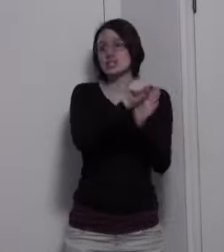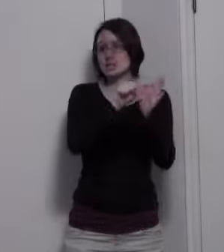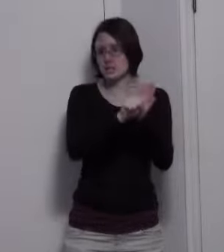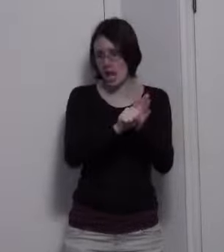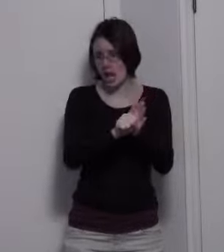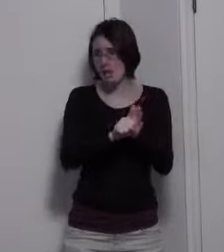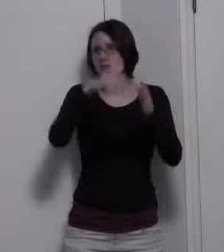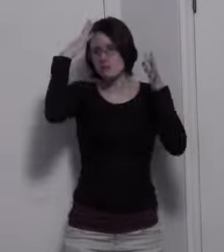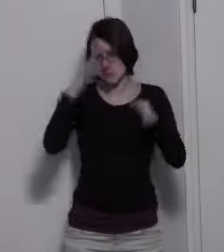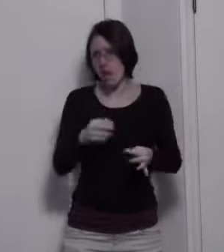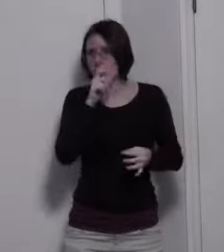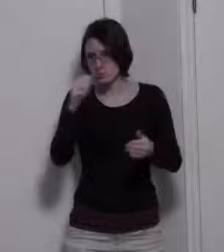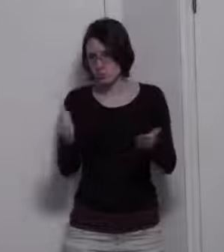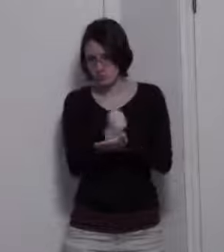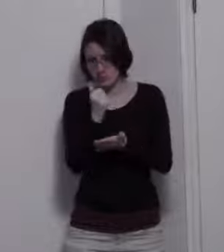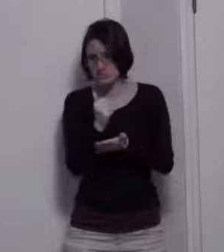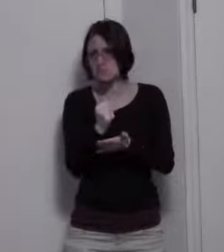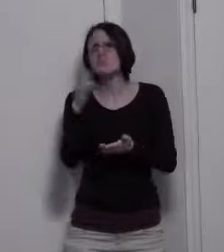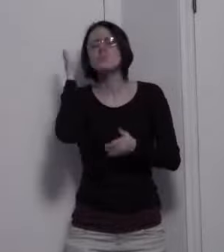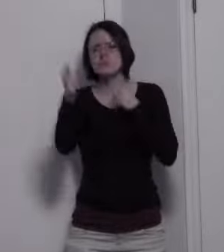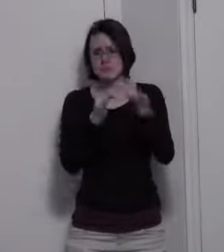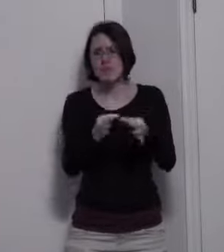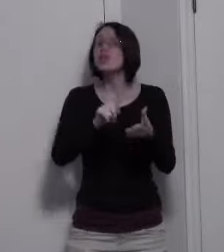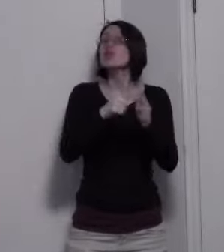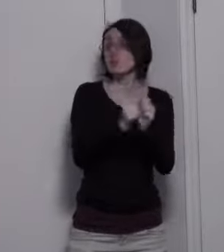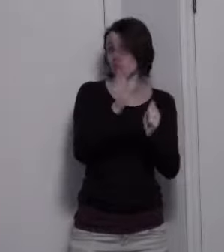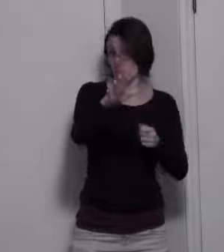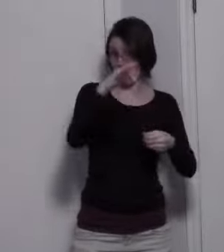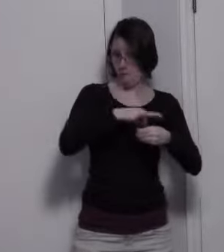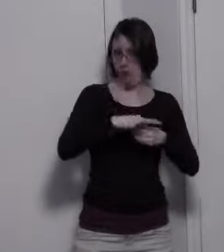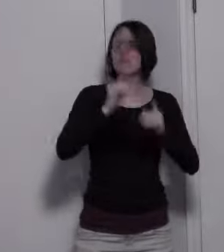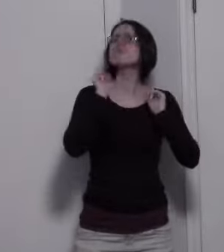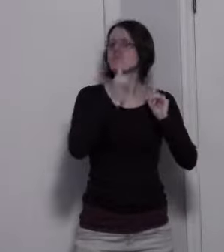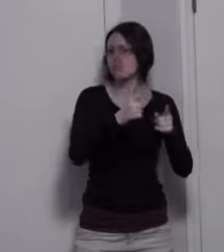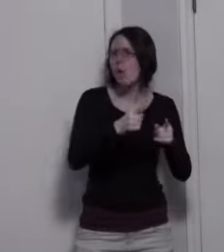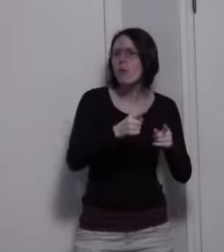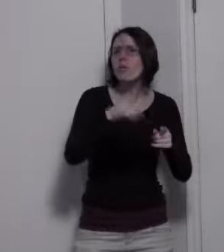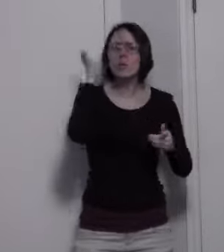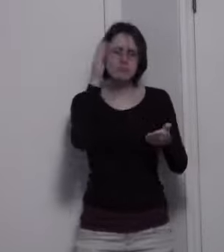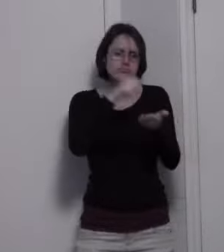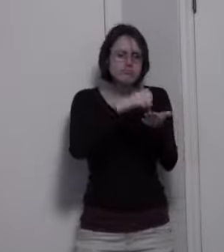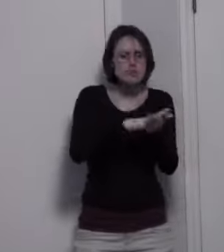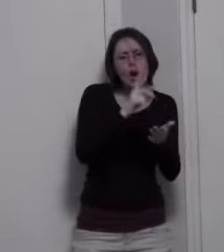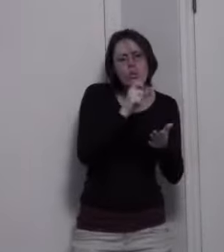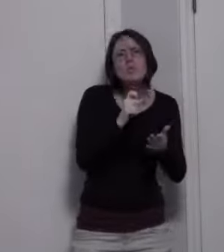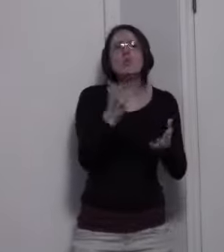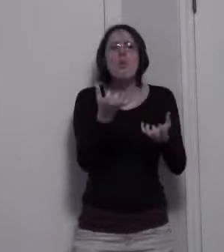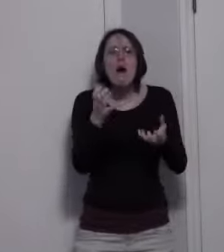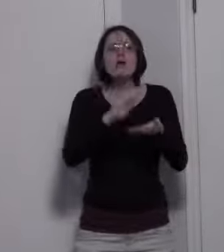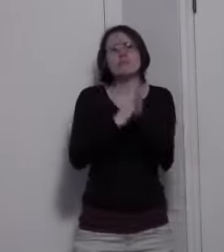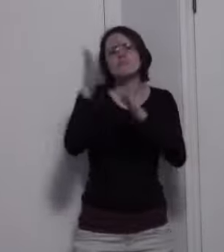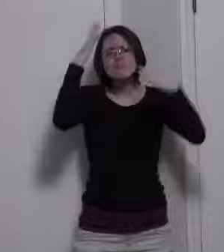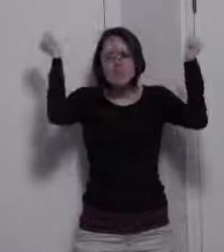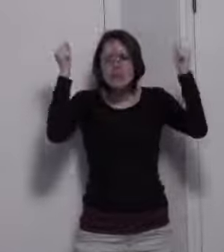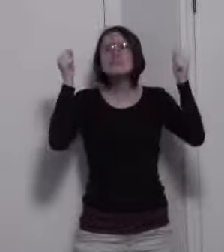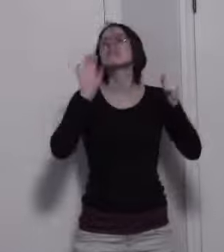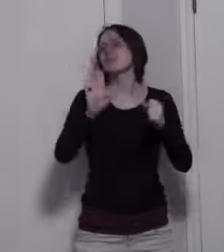explain. It starts with your vote. On Election Day, you'll vote for president and their vice president. You get one